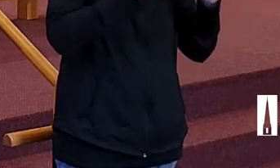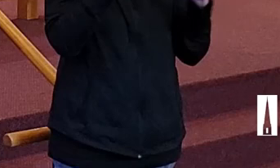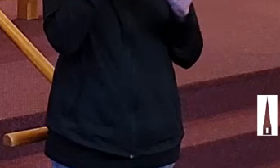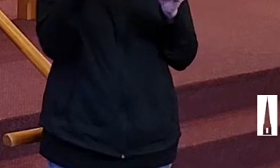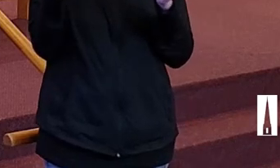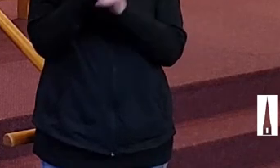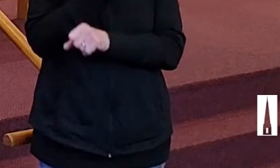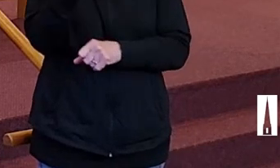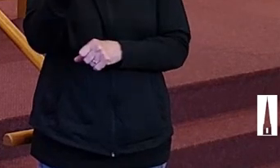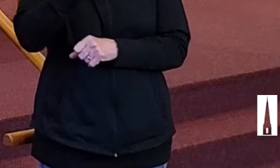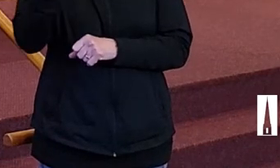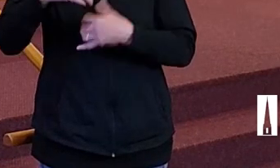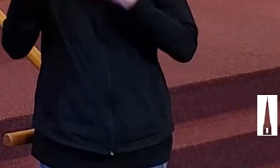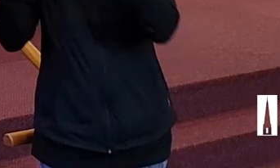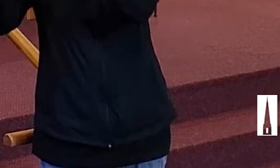And yet, what did she do?